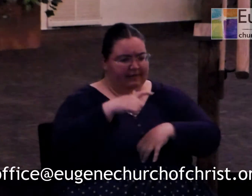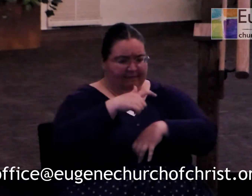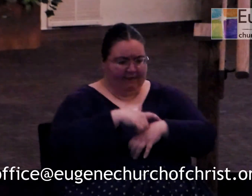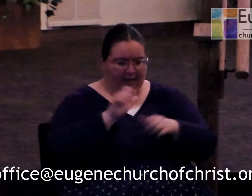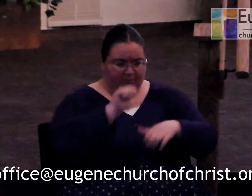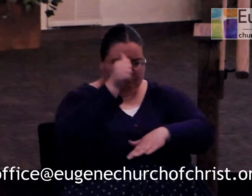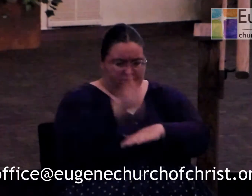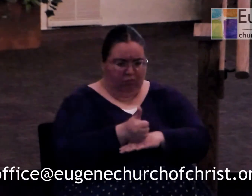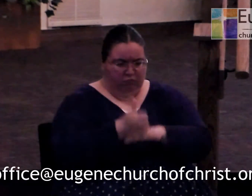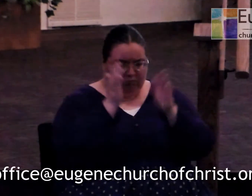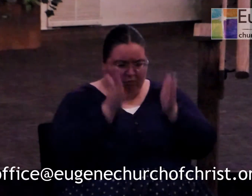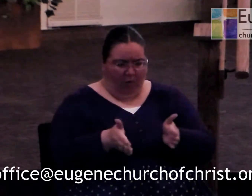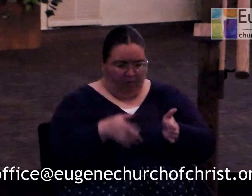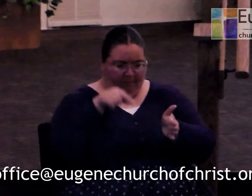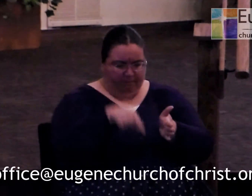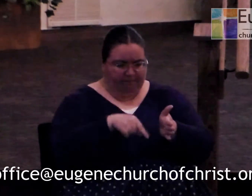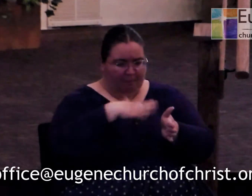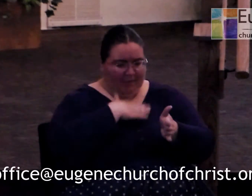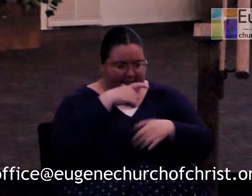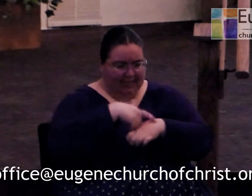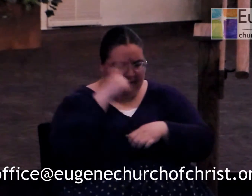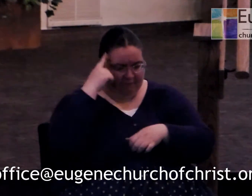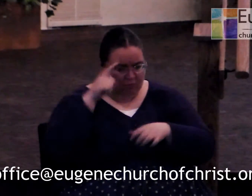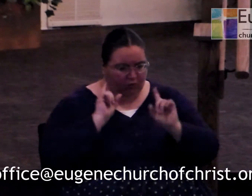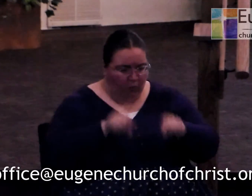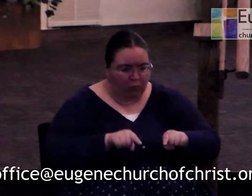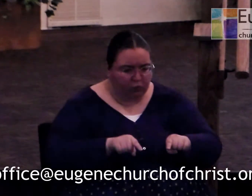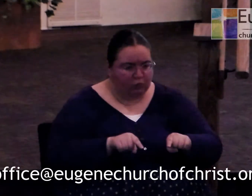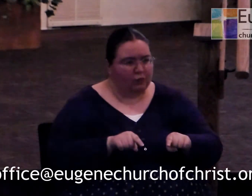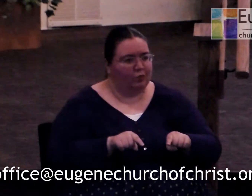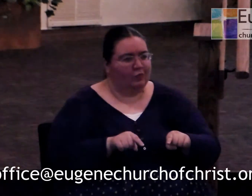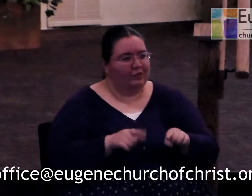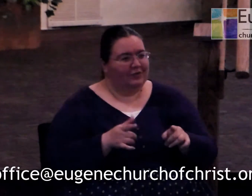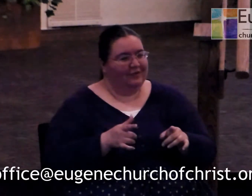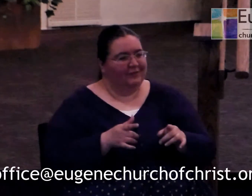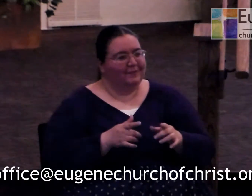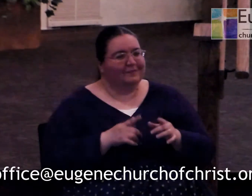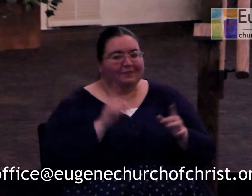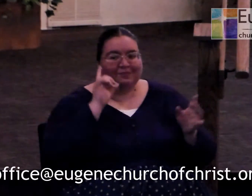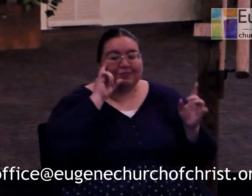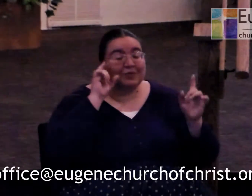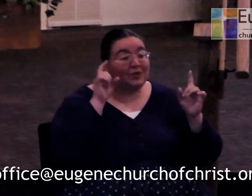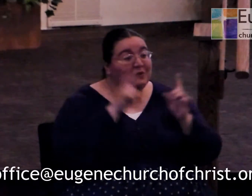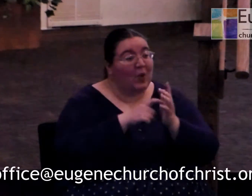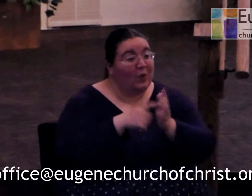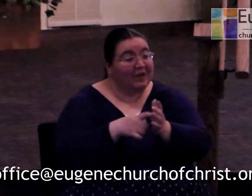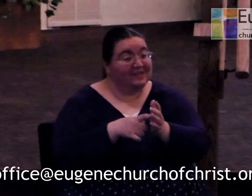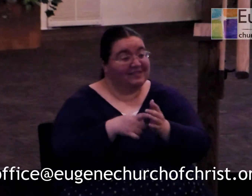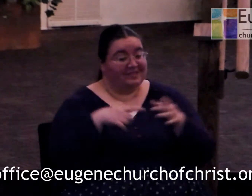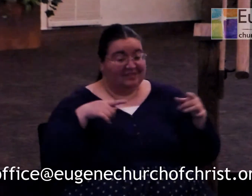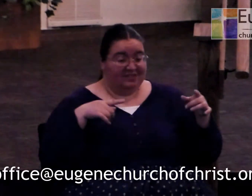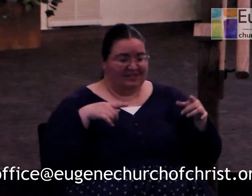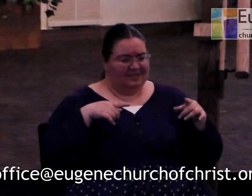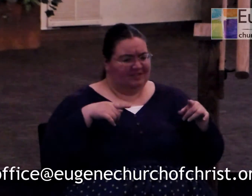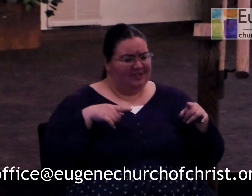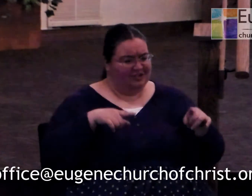people in Scripture that are not part of the plan. They're not the event he's there for. They're not the purpose he's there. He's between